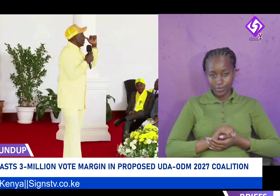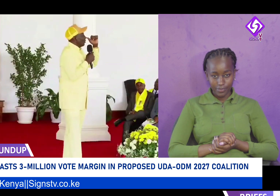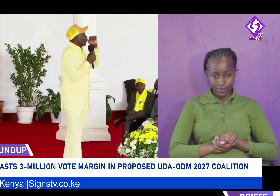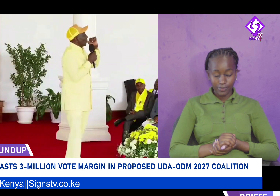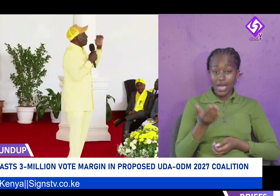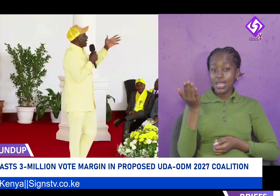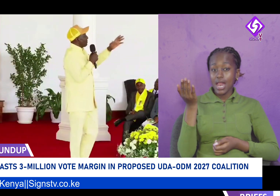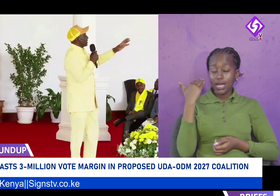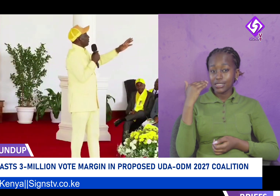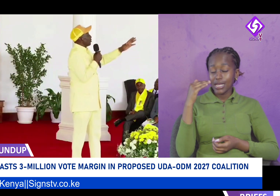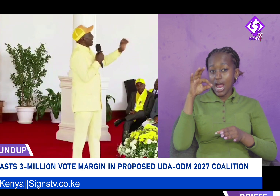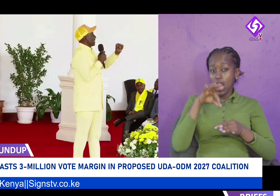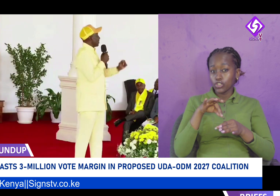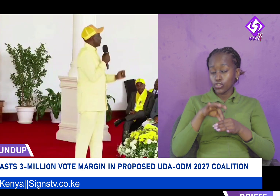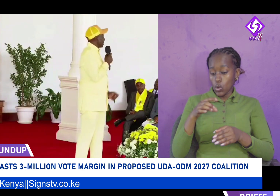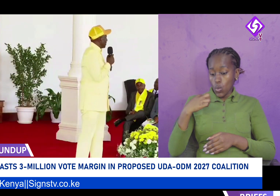we won by a margin of 200,000.